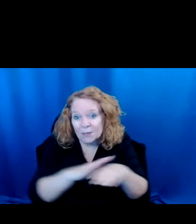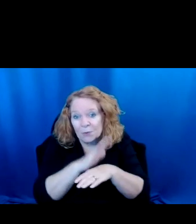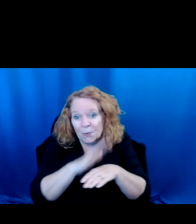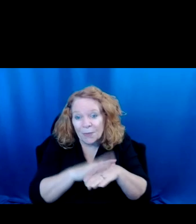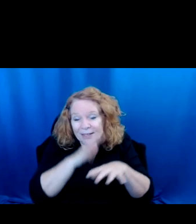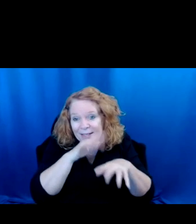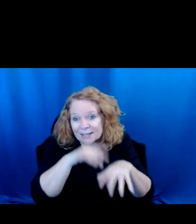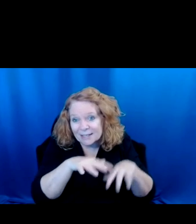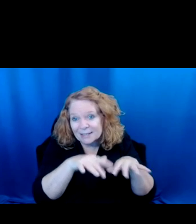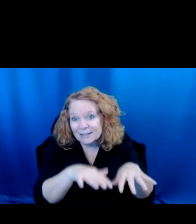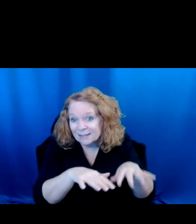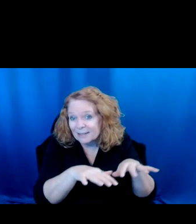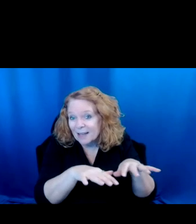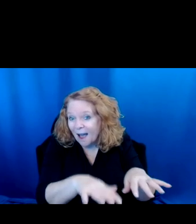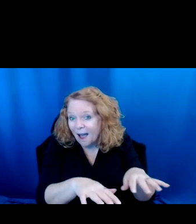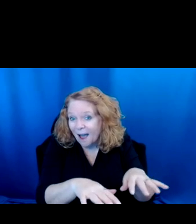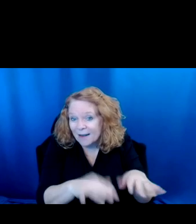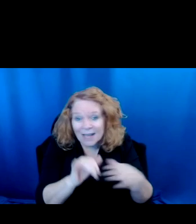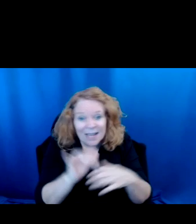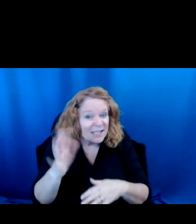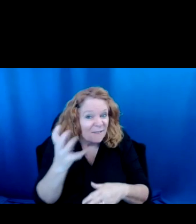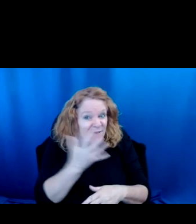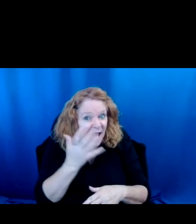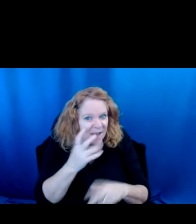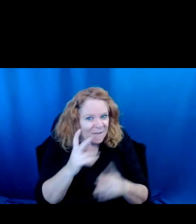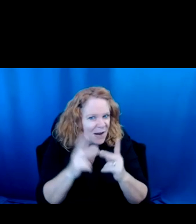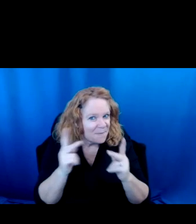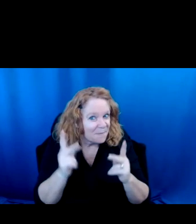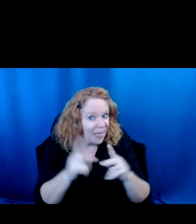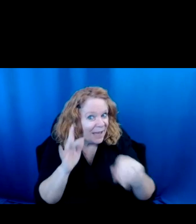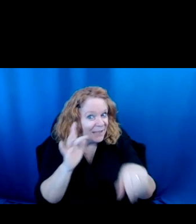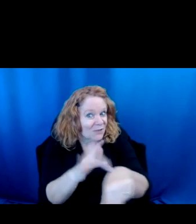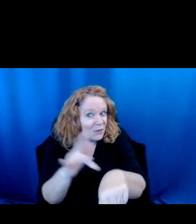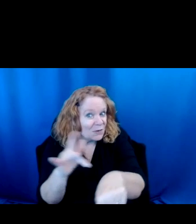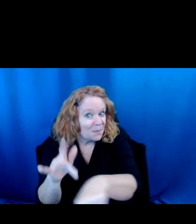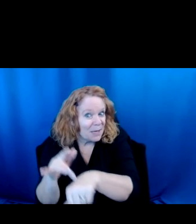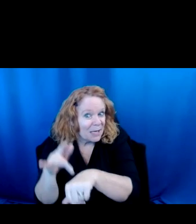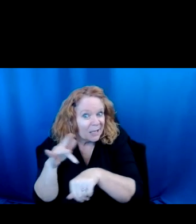the seaside. It's his favourite place to be.